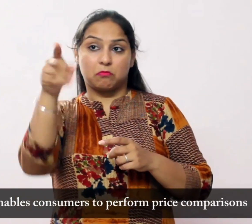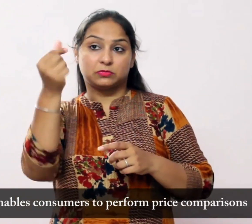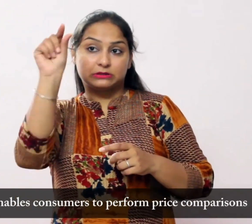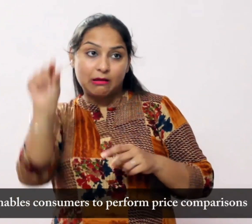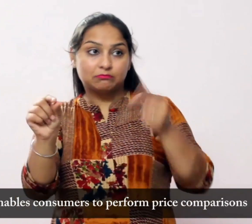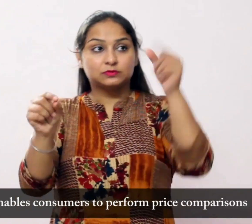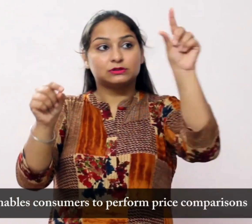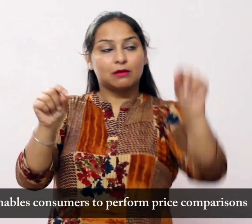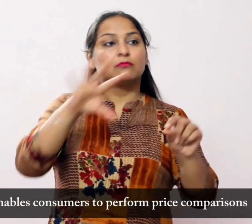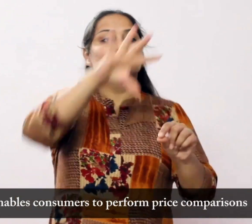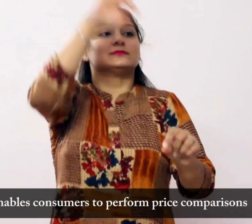comparisons.